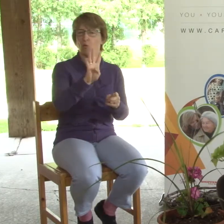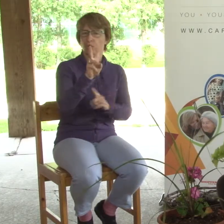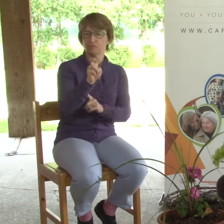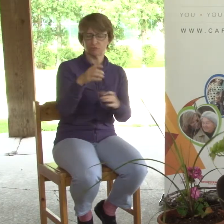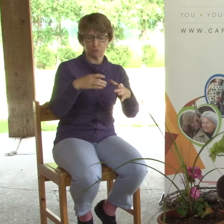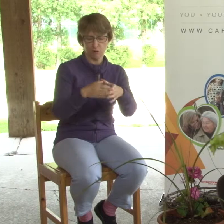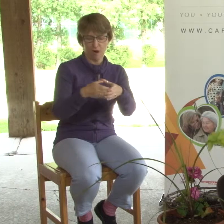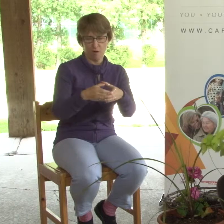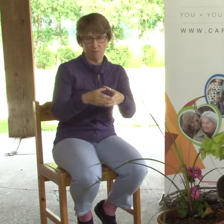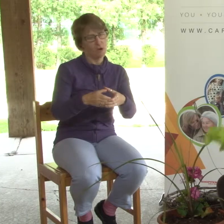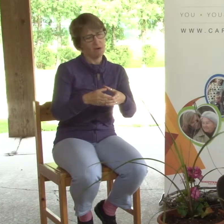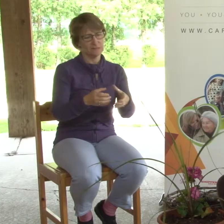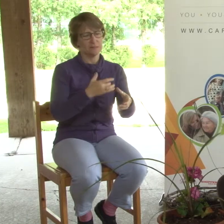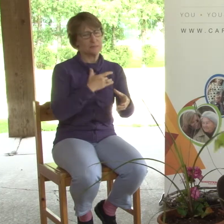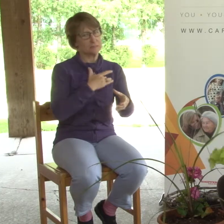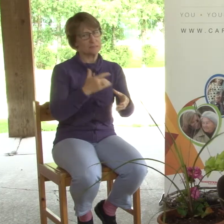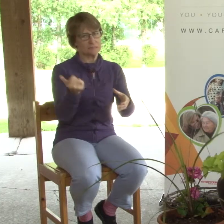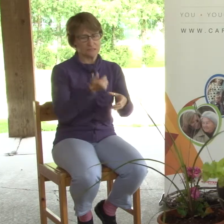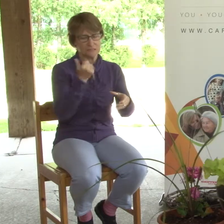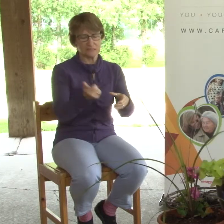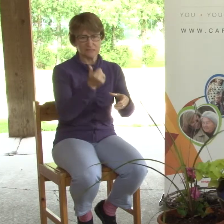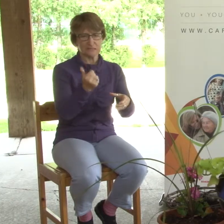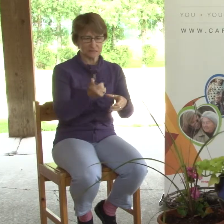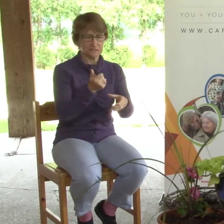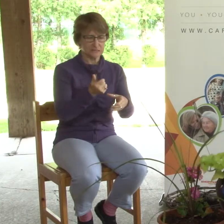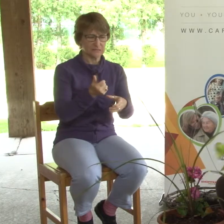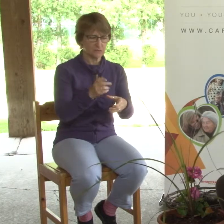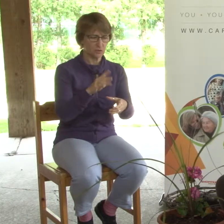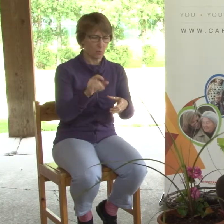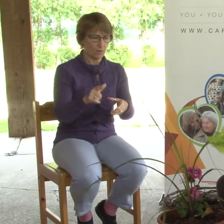here, and they normally come with a fair amount of growth on them.